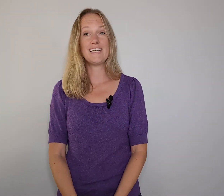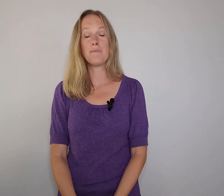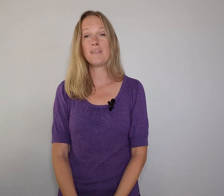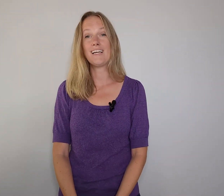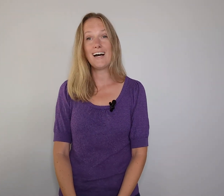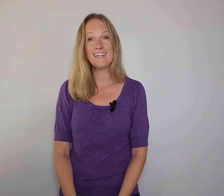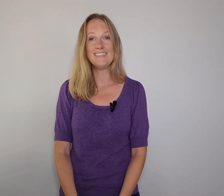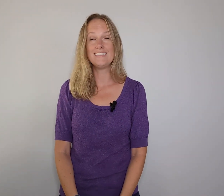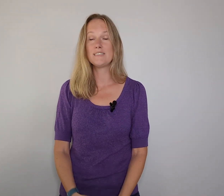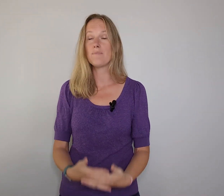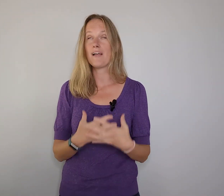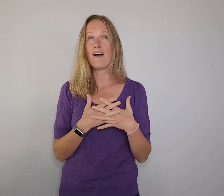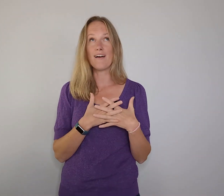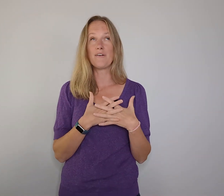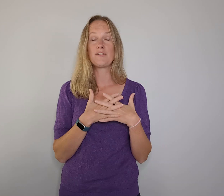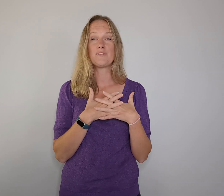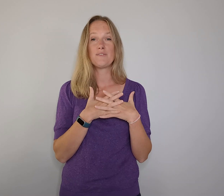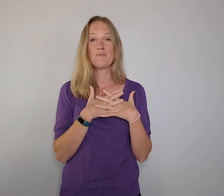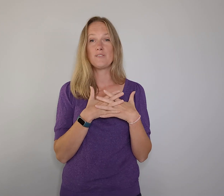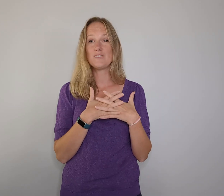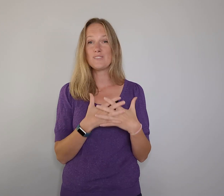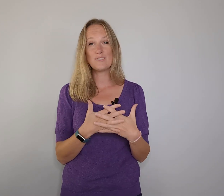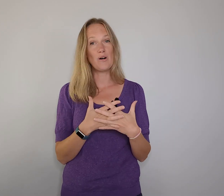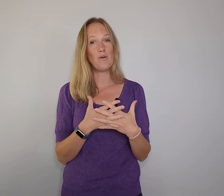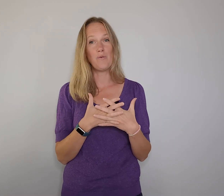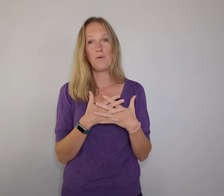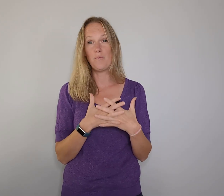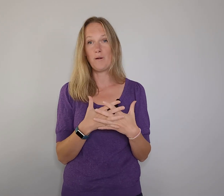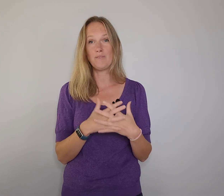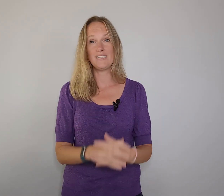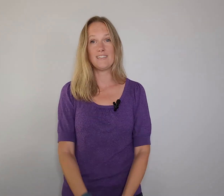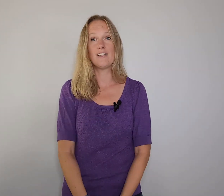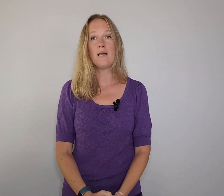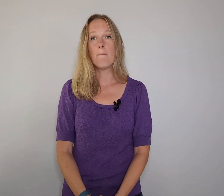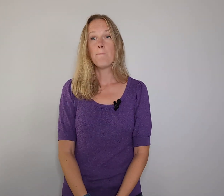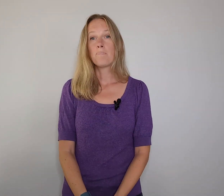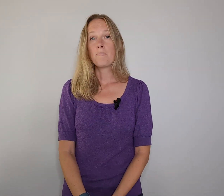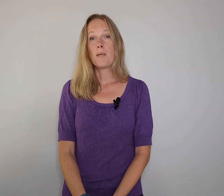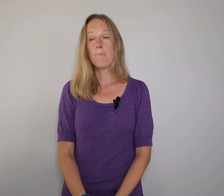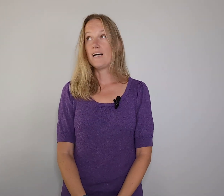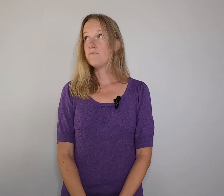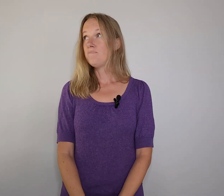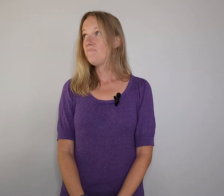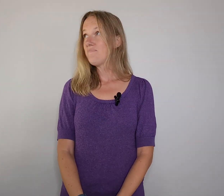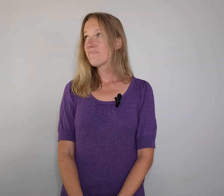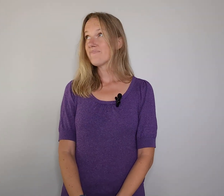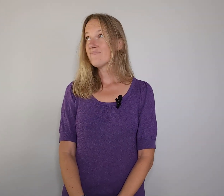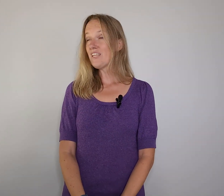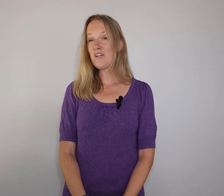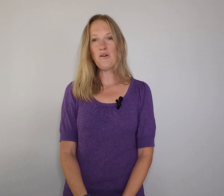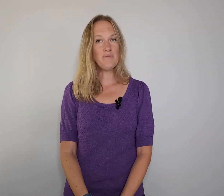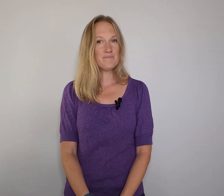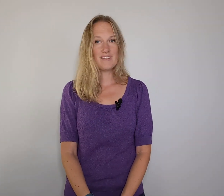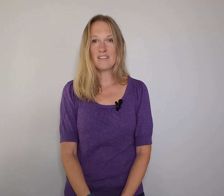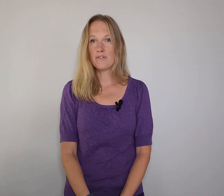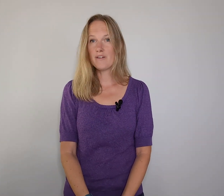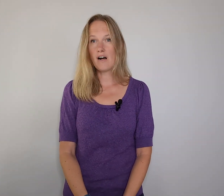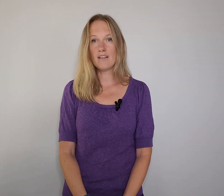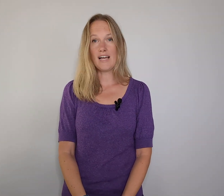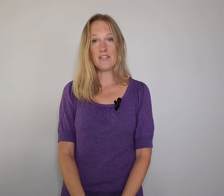routine because my heart was so wounded. But, through it all, I